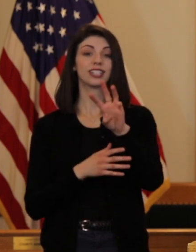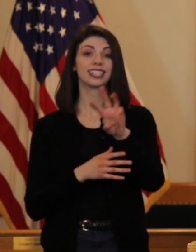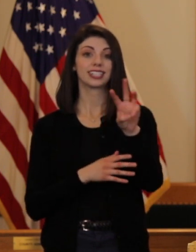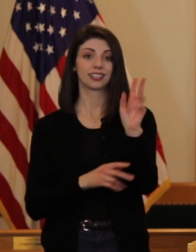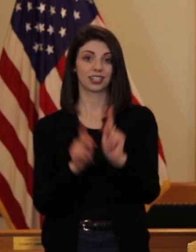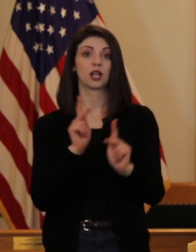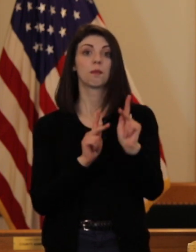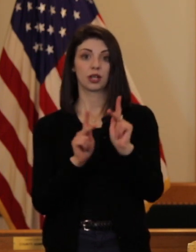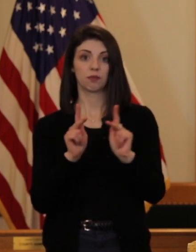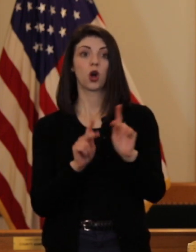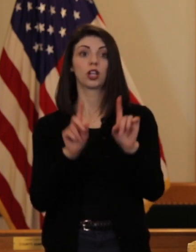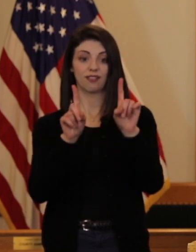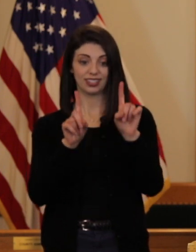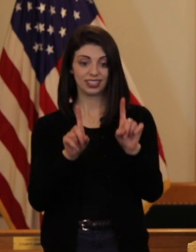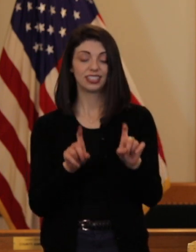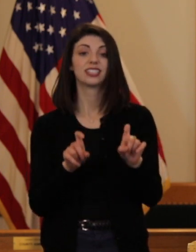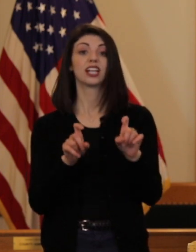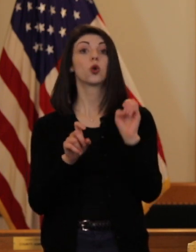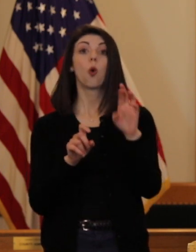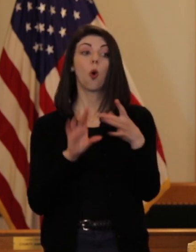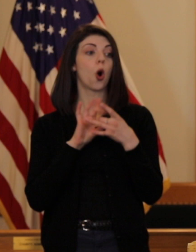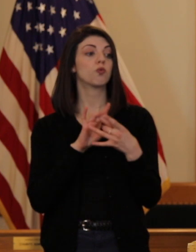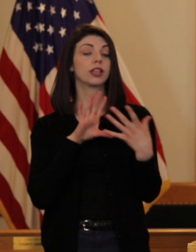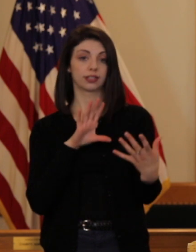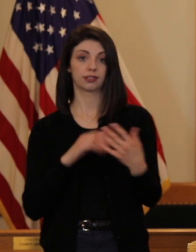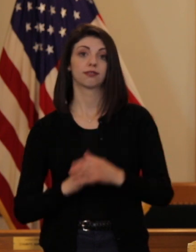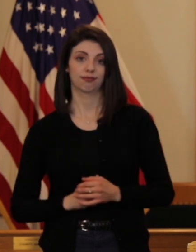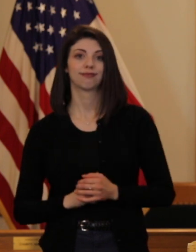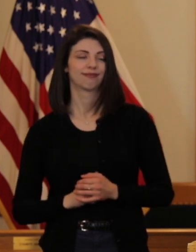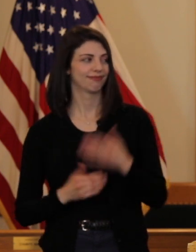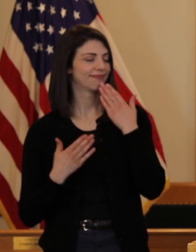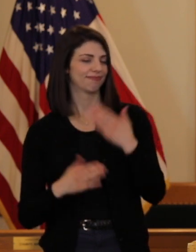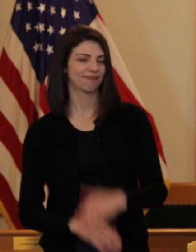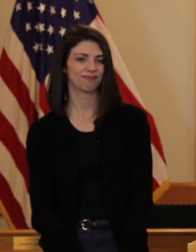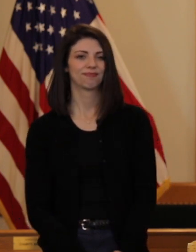1,766 residents have completed or been released from monitoring. Thank you.